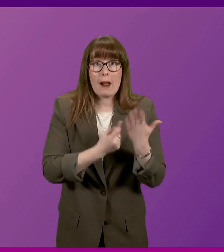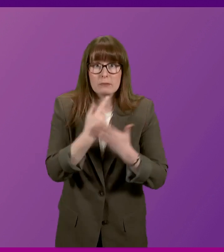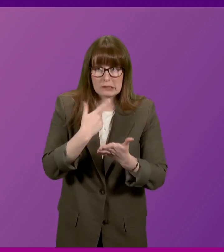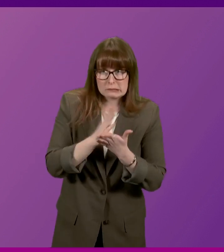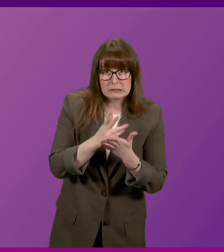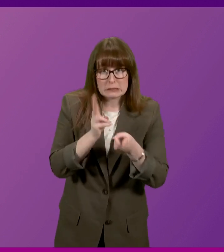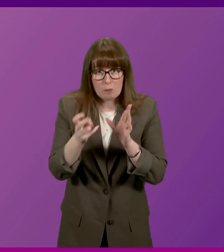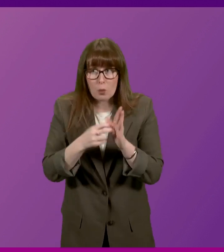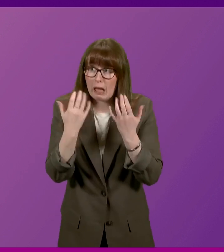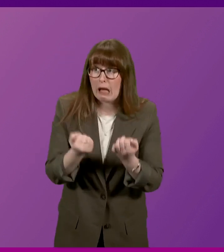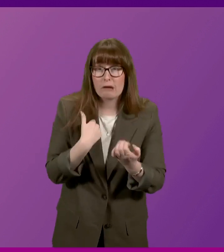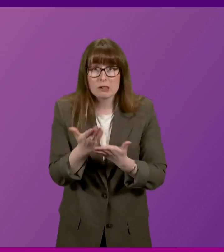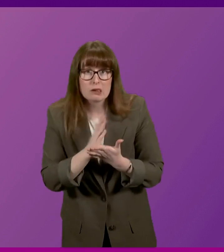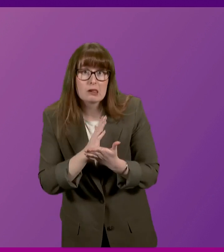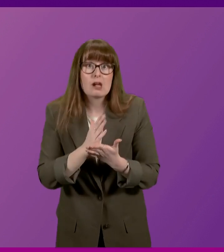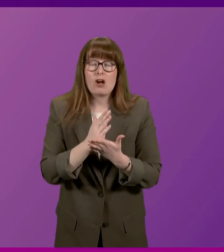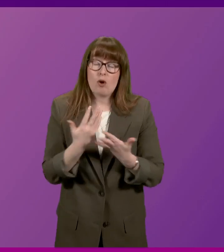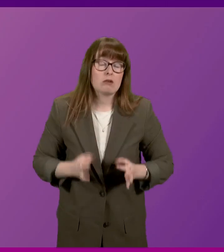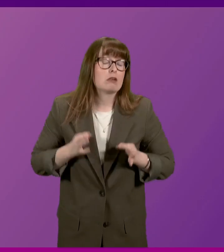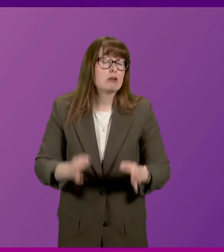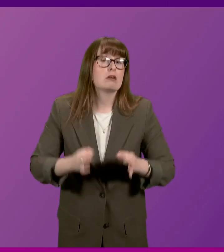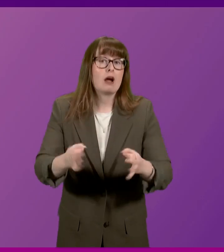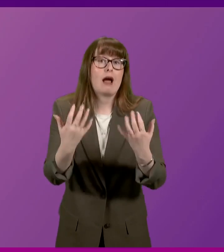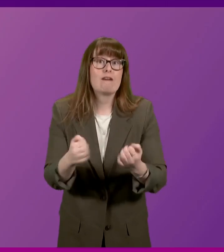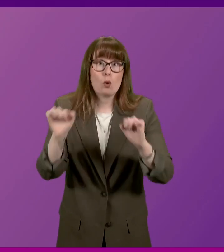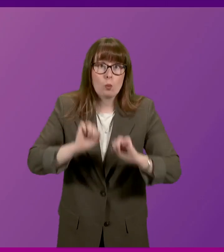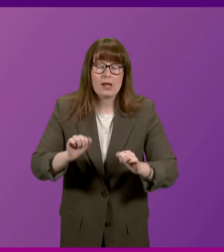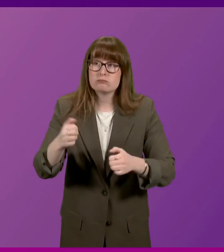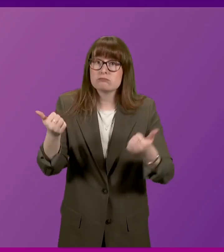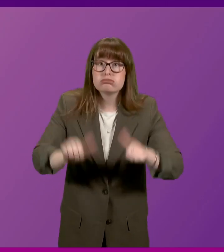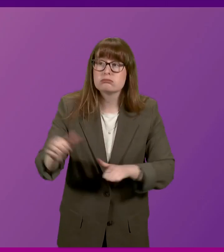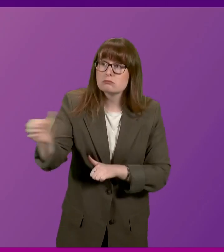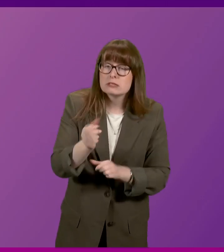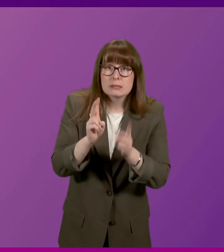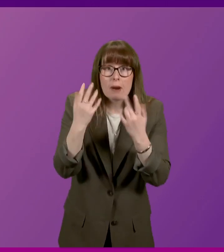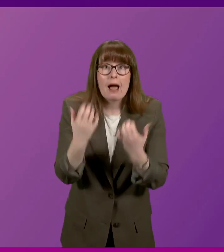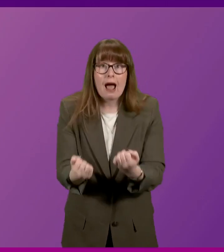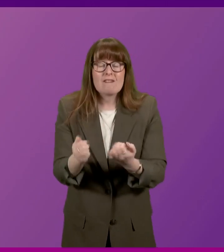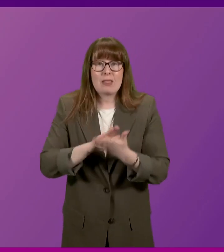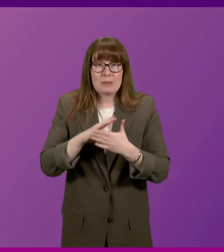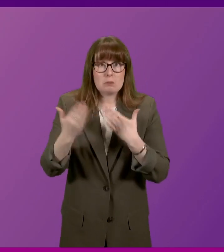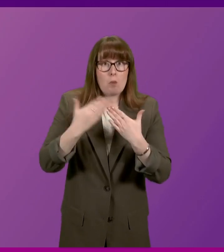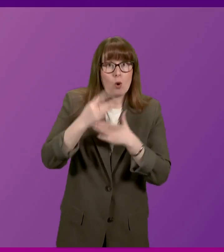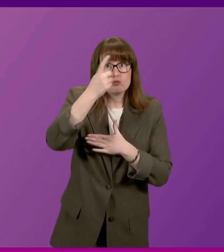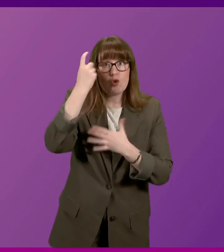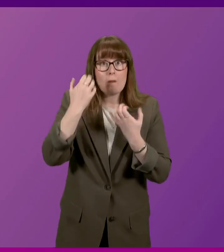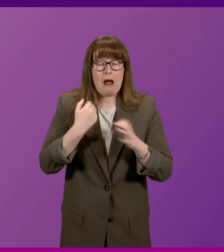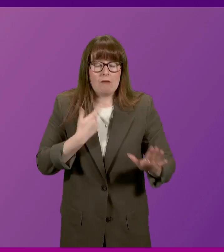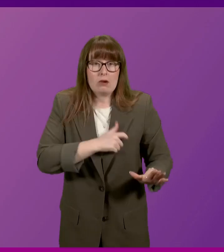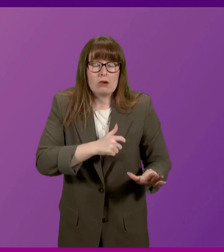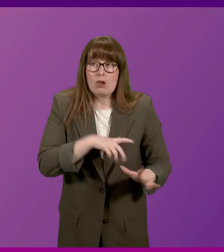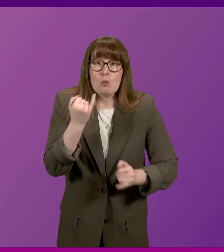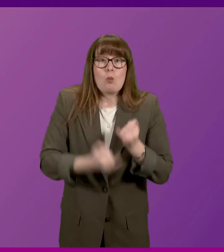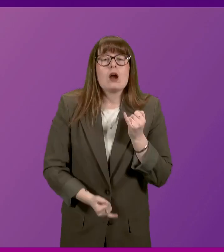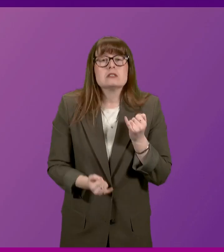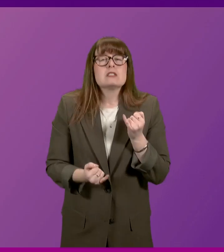will be booked. Sometimes there are long delays in waiting for interpreters, and that can heighten the trauma that they're already experiencing. It's